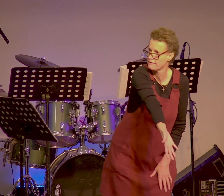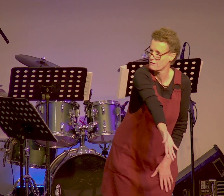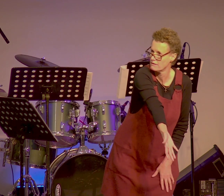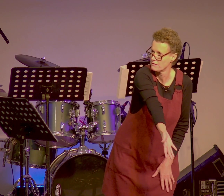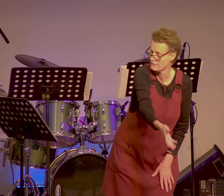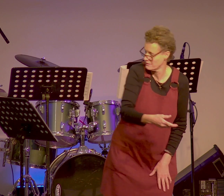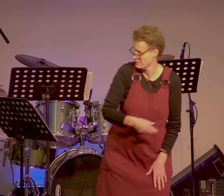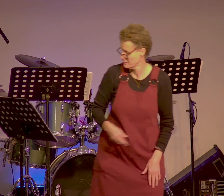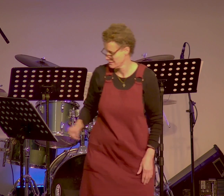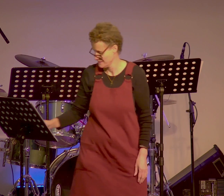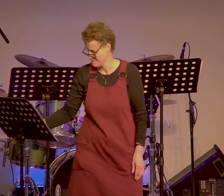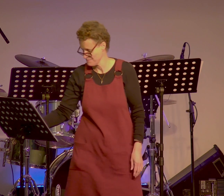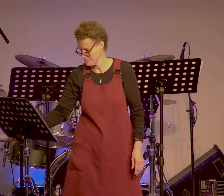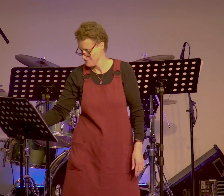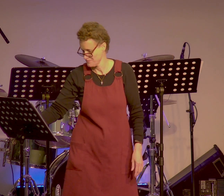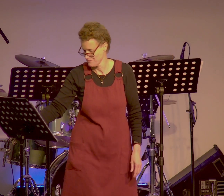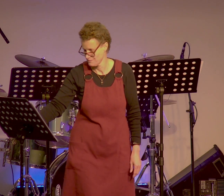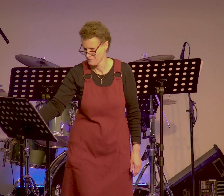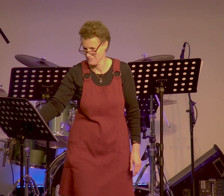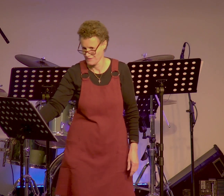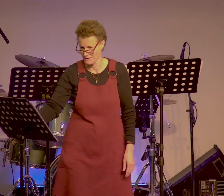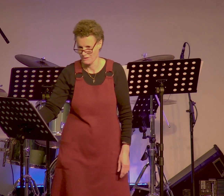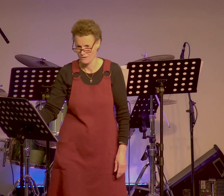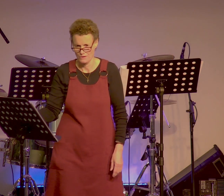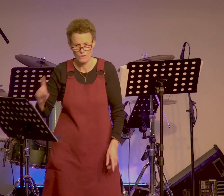that when things happen that we're going, God, what's this?